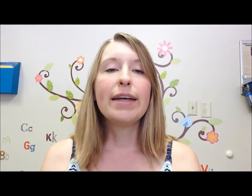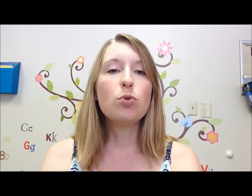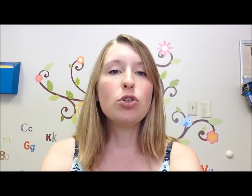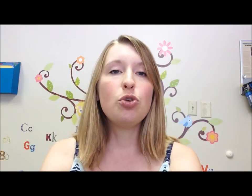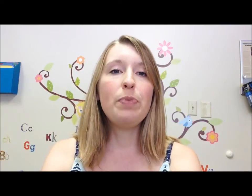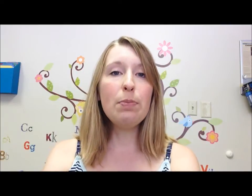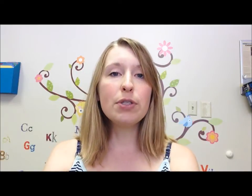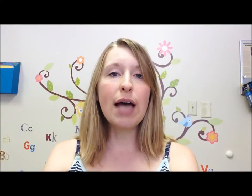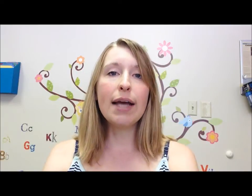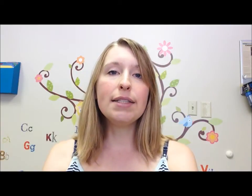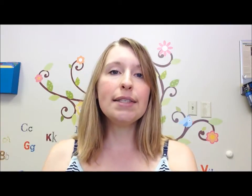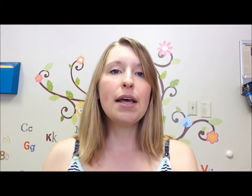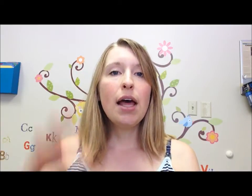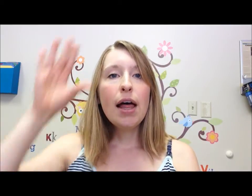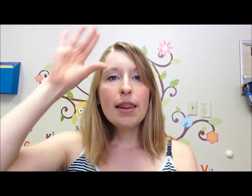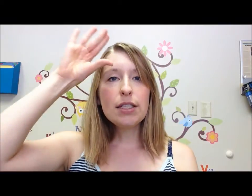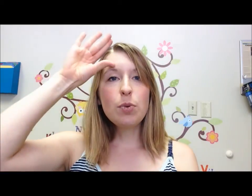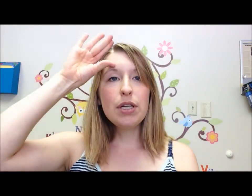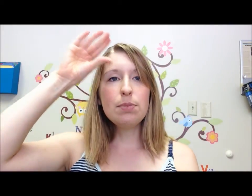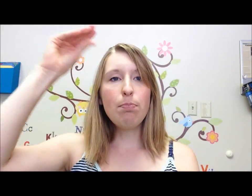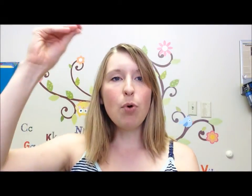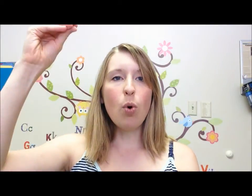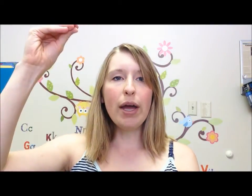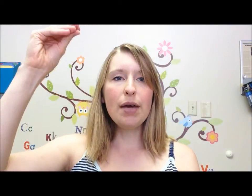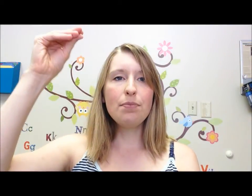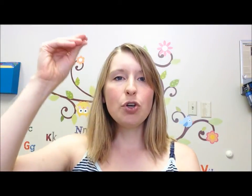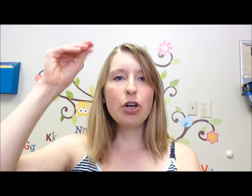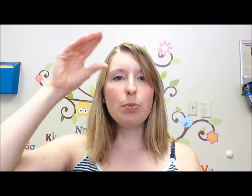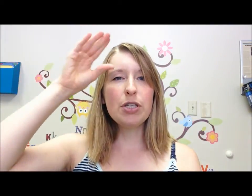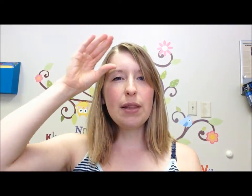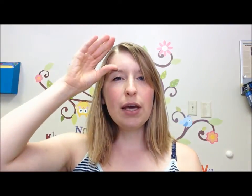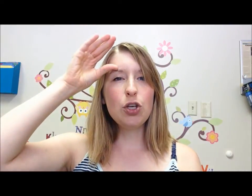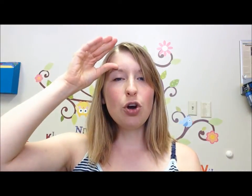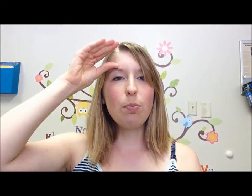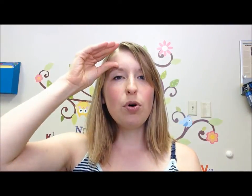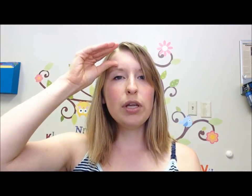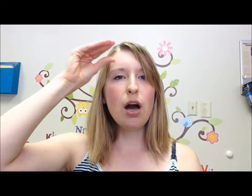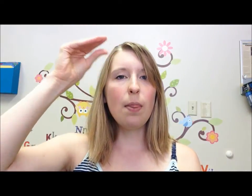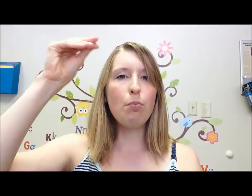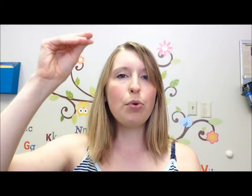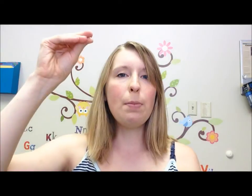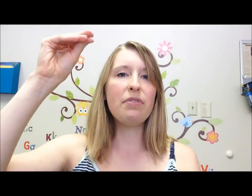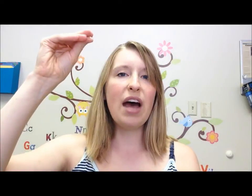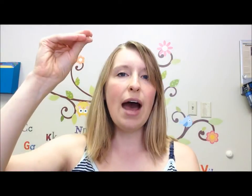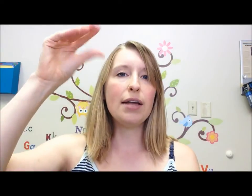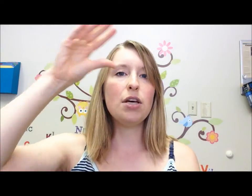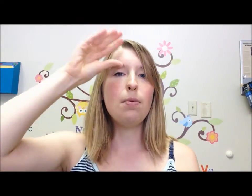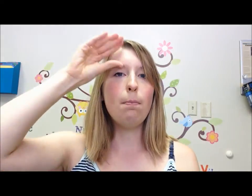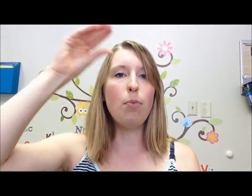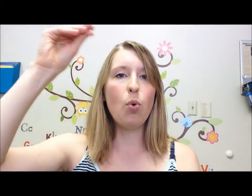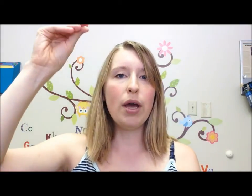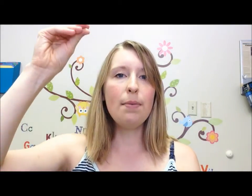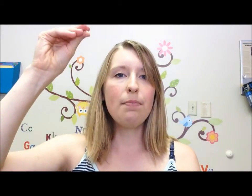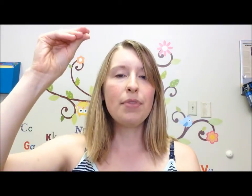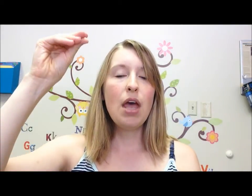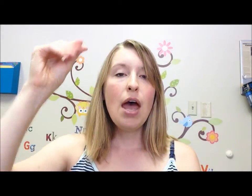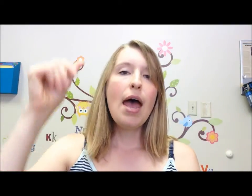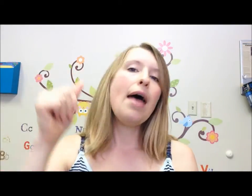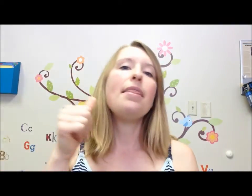Next we'll do people signs. This one is boy. You're going to pretend like you're pulling on the brim of a hat. Boy. And then